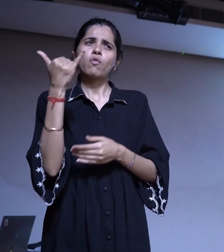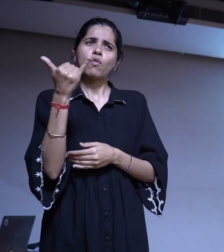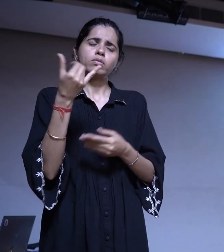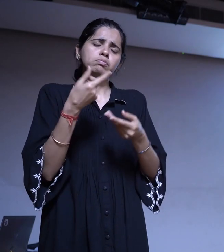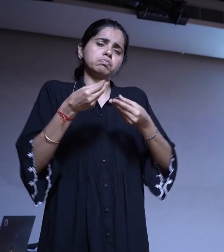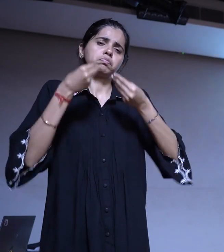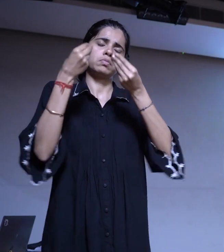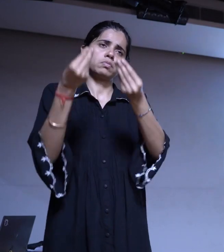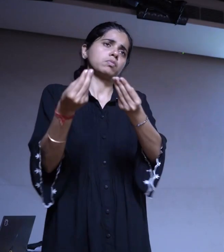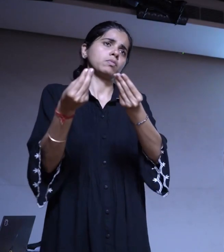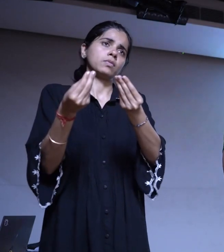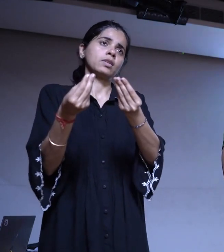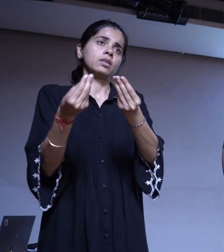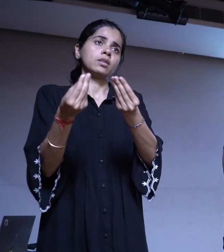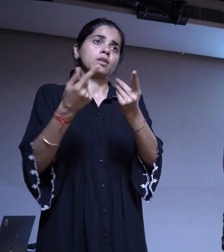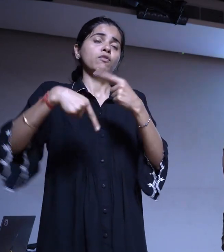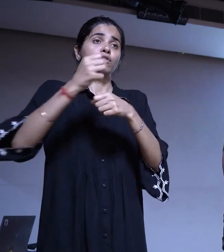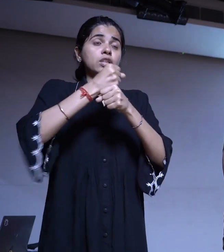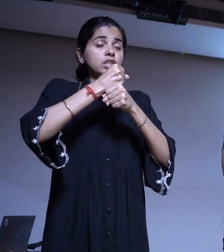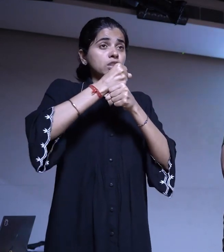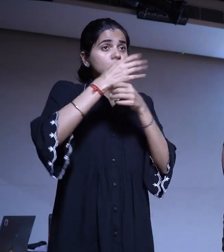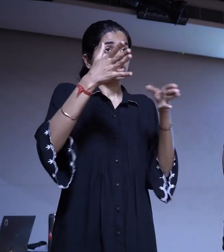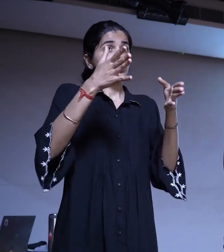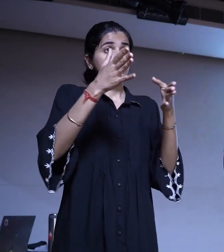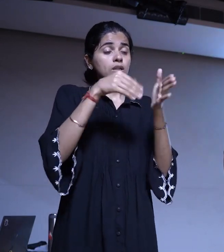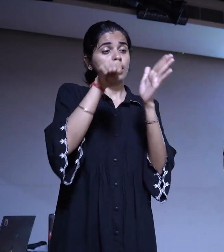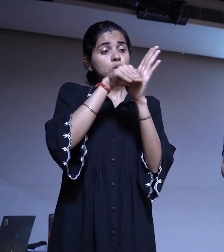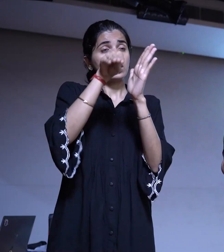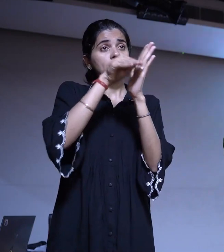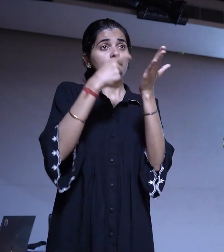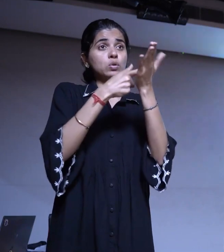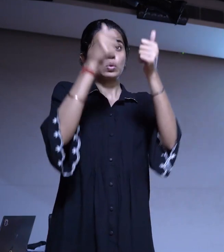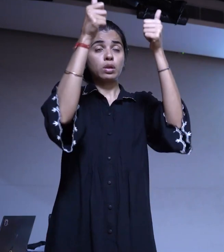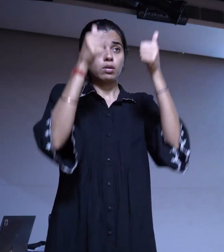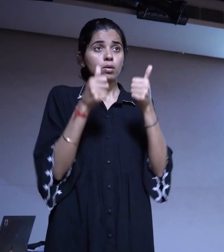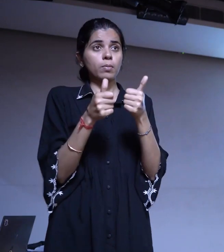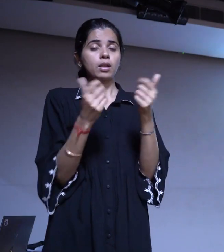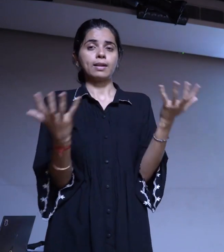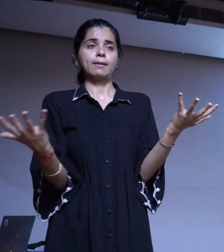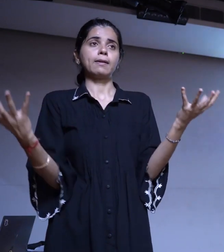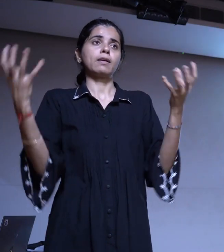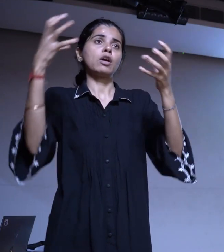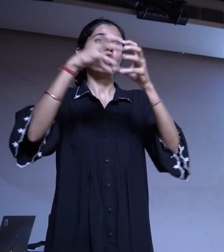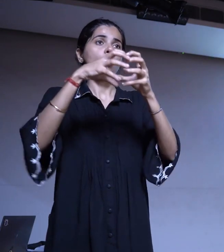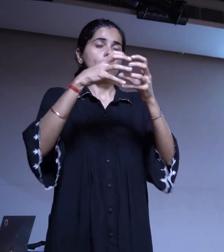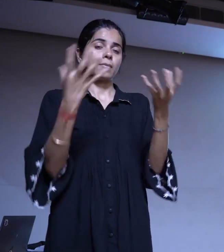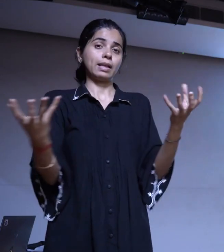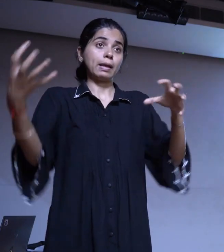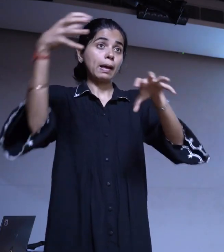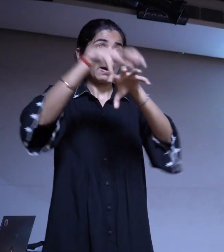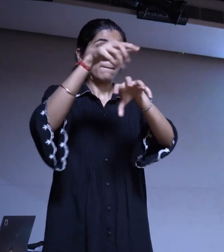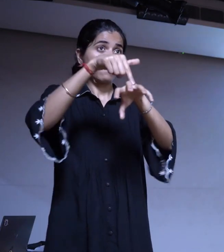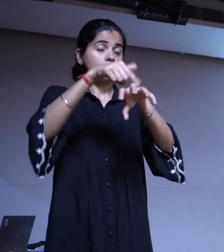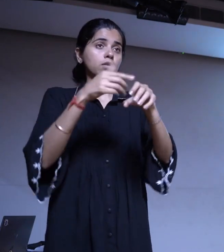we've been able to implement this we generate also a school level report which combines together the information that you get